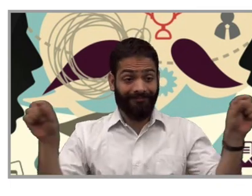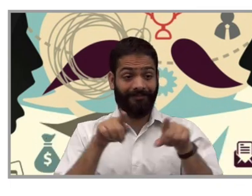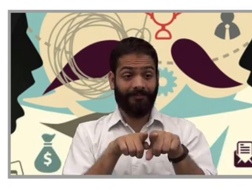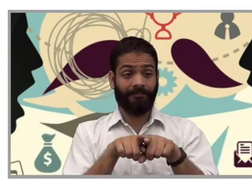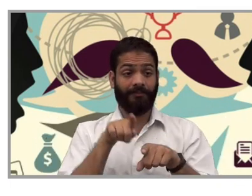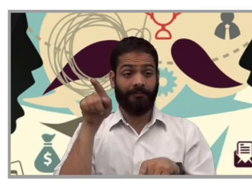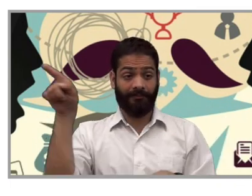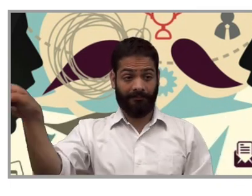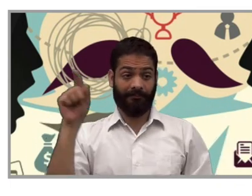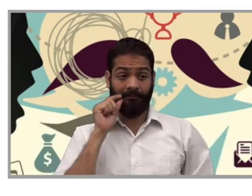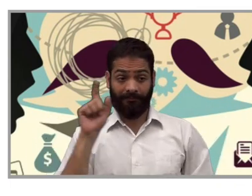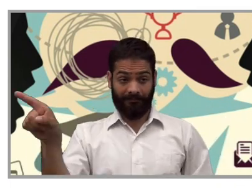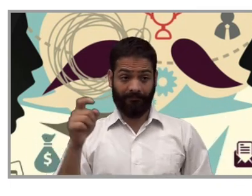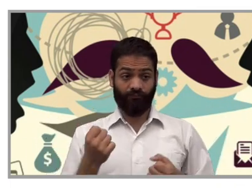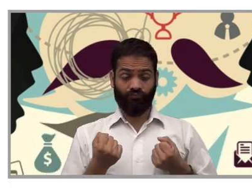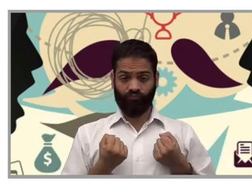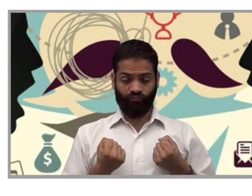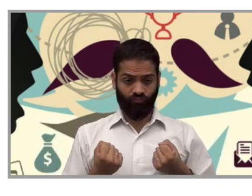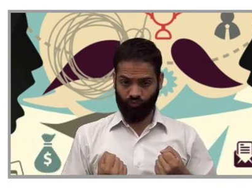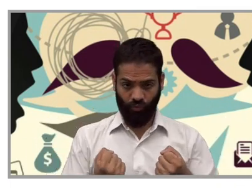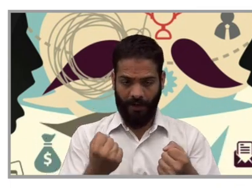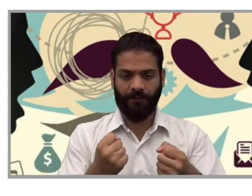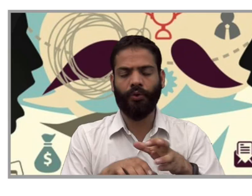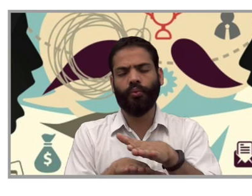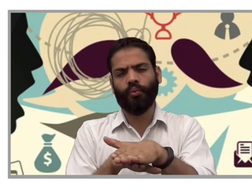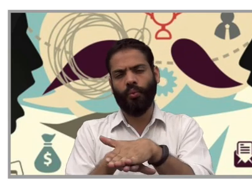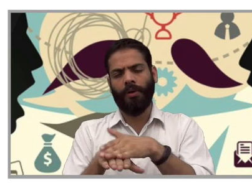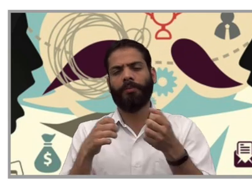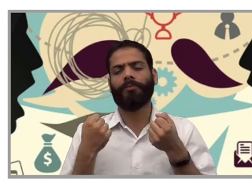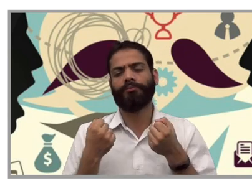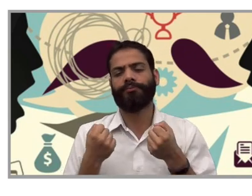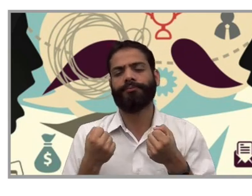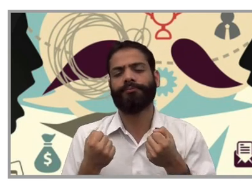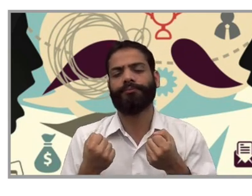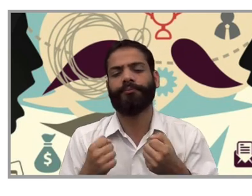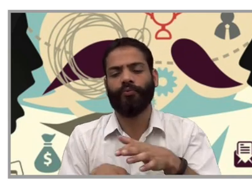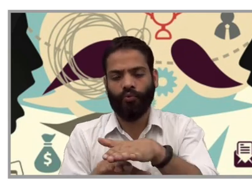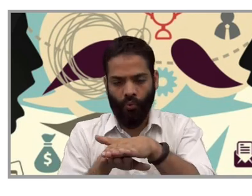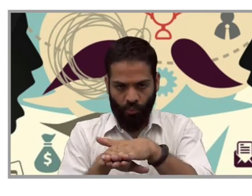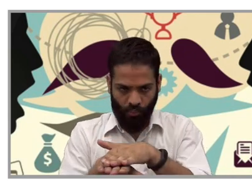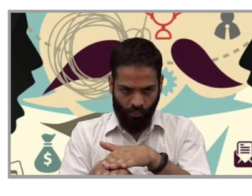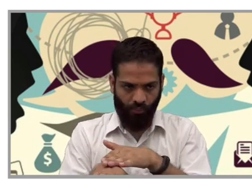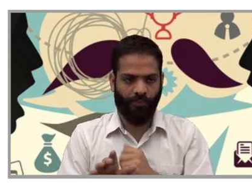The example sentence for incorporation would be, in he drives the bus slowly.